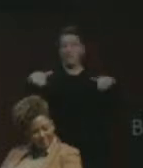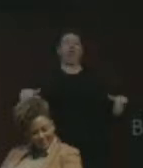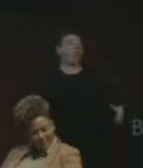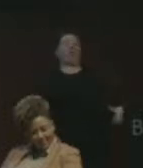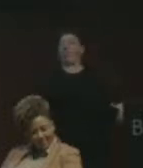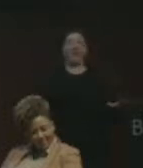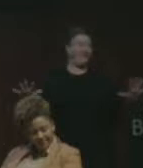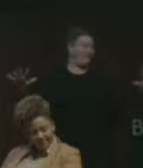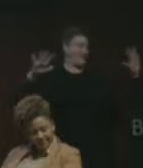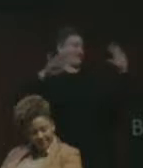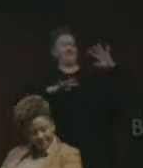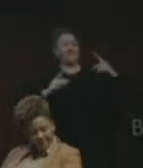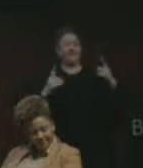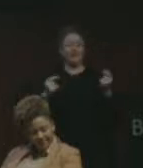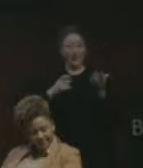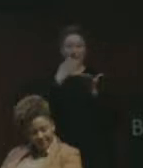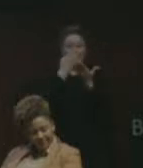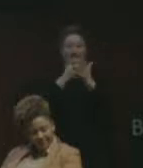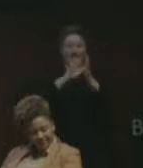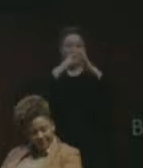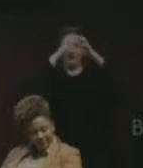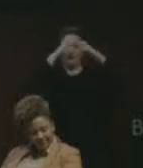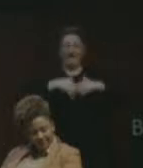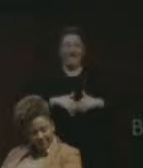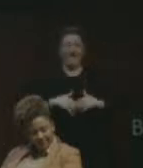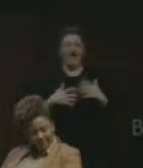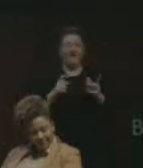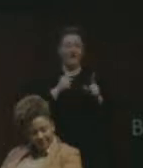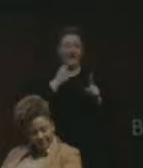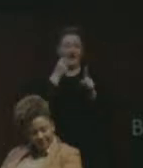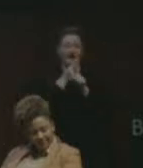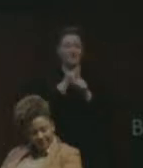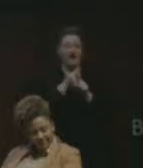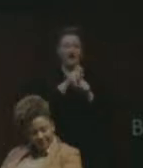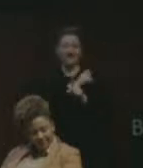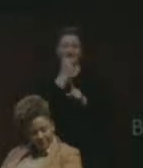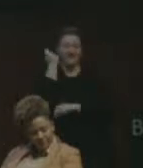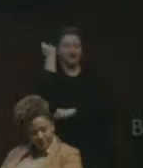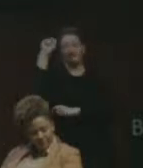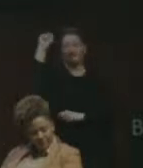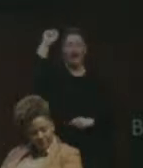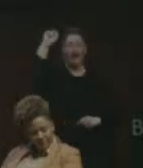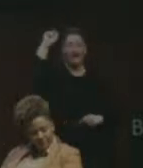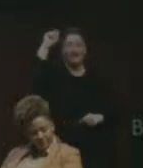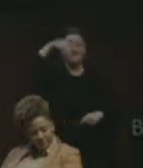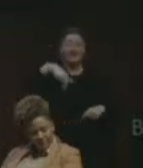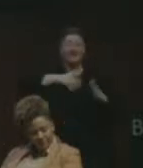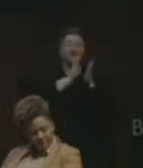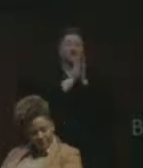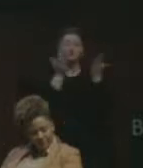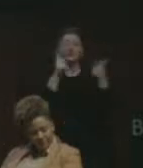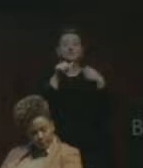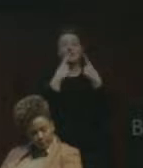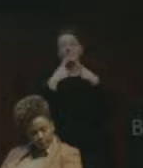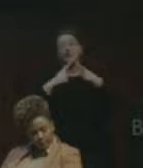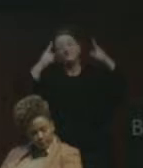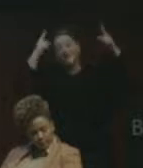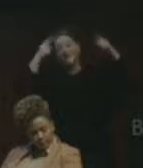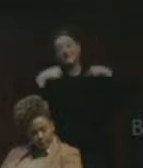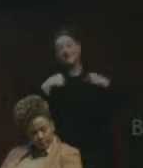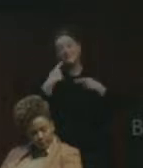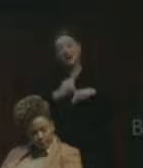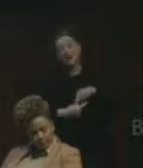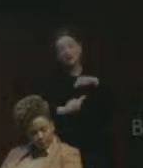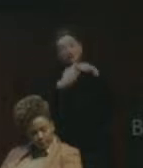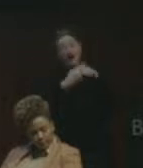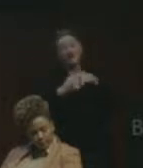still. The economy will fall from the impact of our strike. This book is not about being famous. It's about our struggle